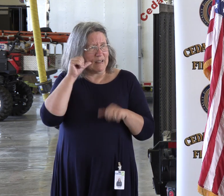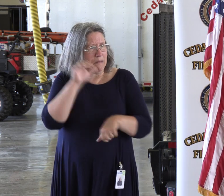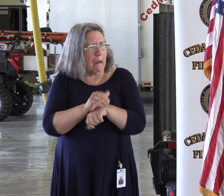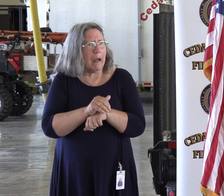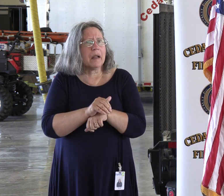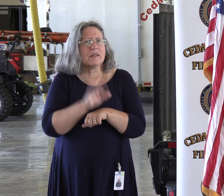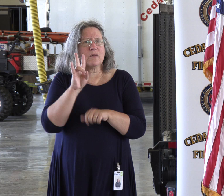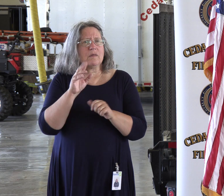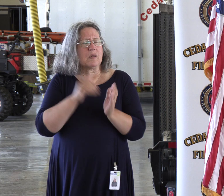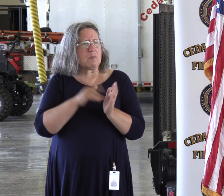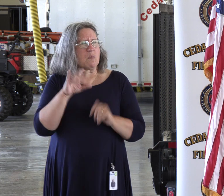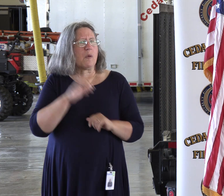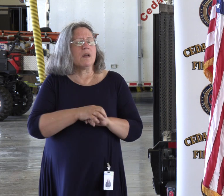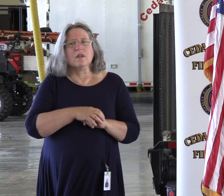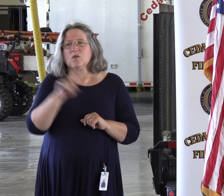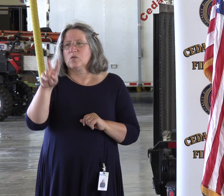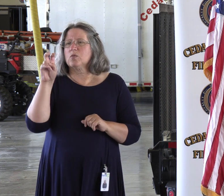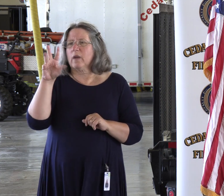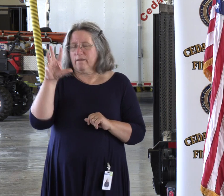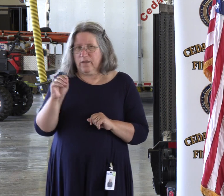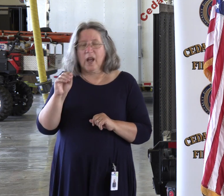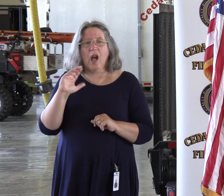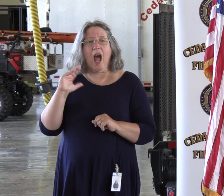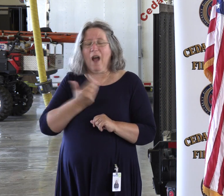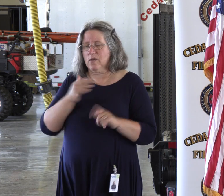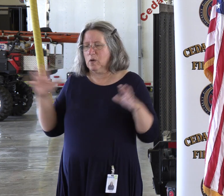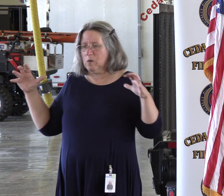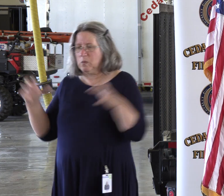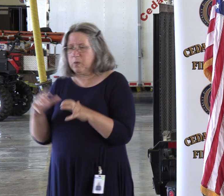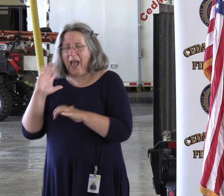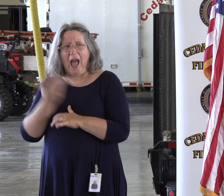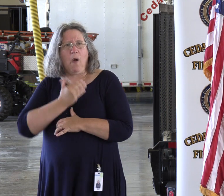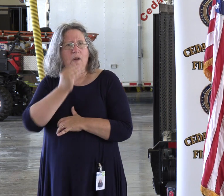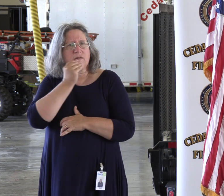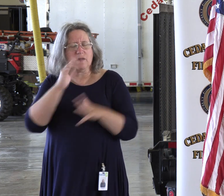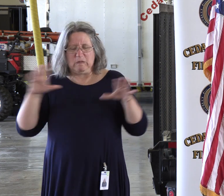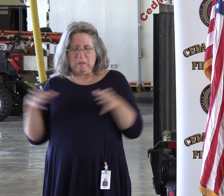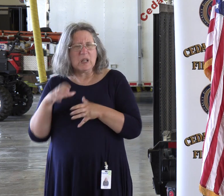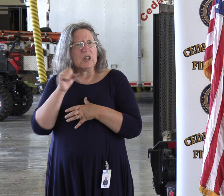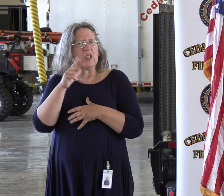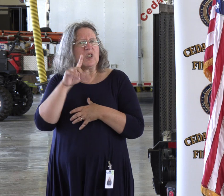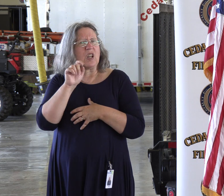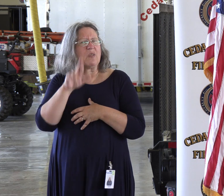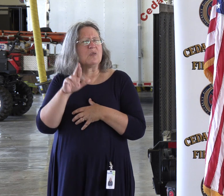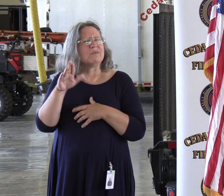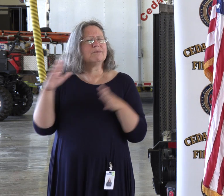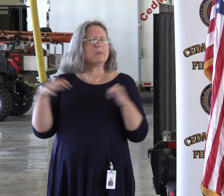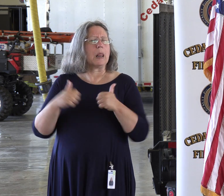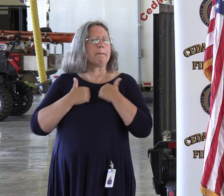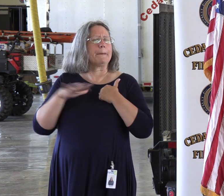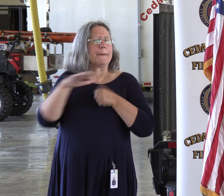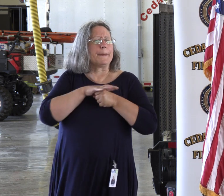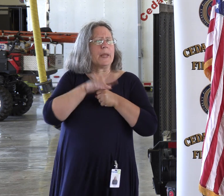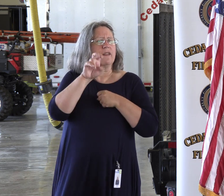We've had 250 in our congregate shelters, which is now at the Veterans Memorial Coliseum, and we